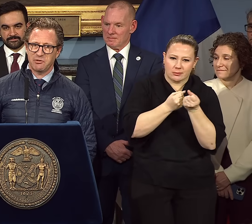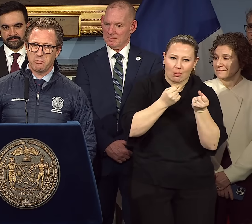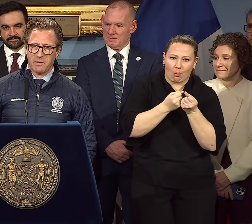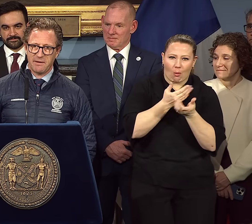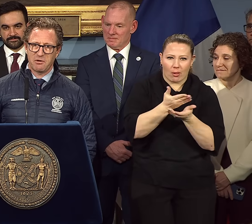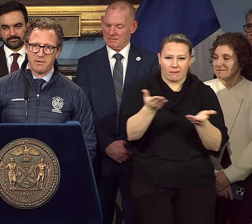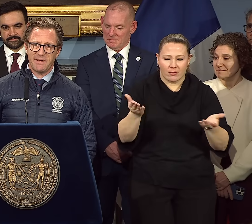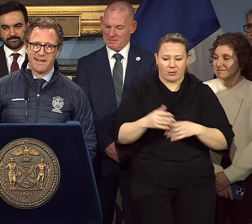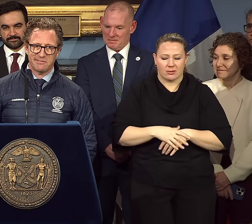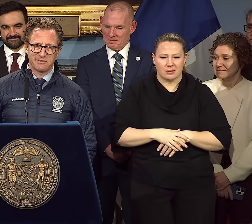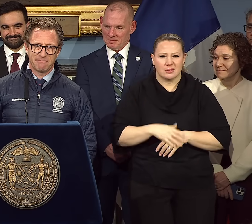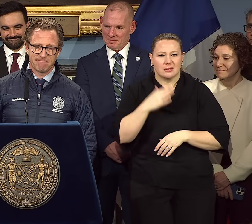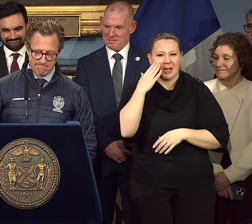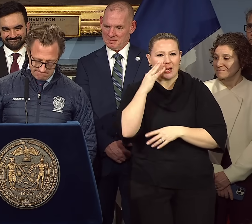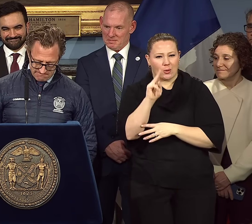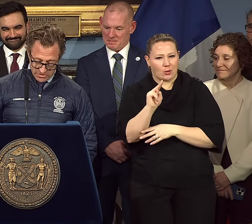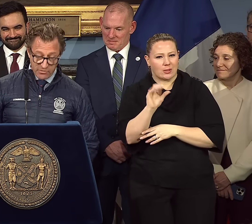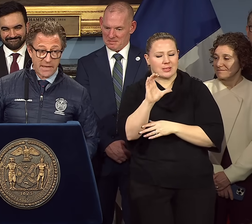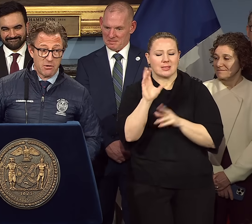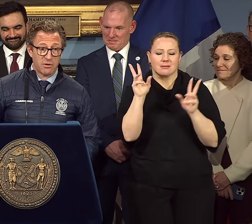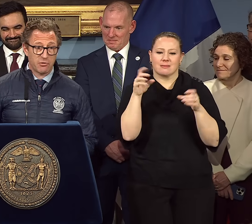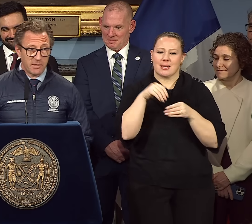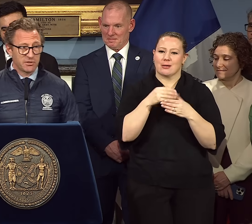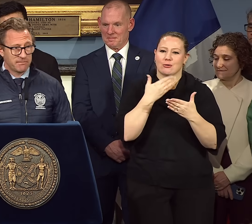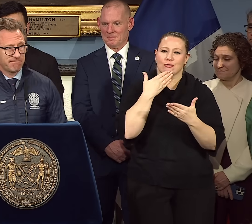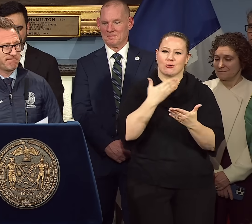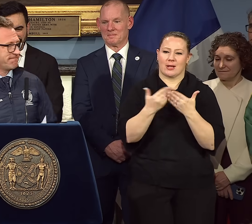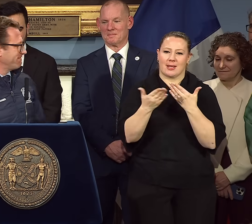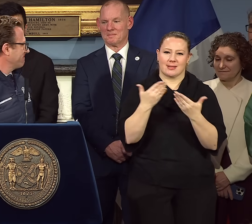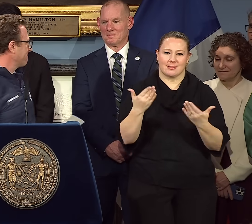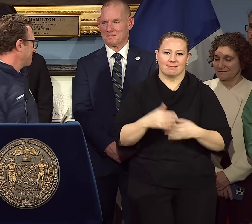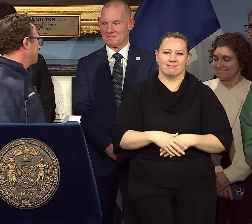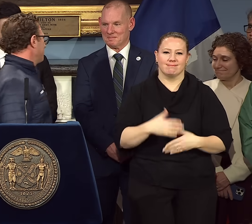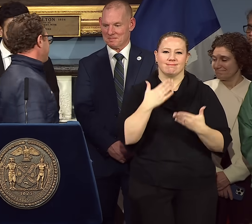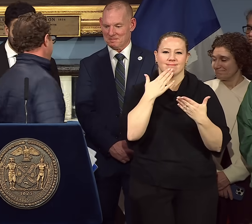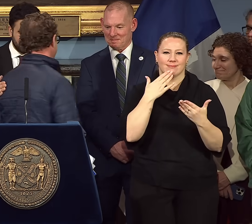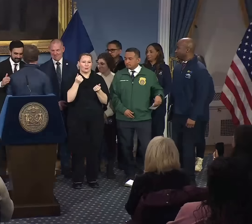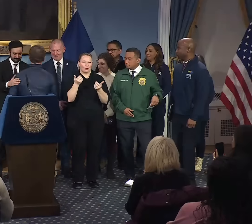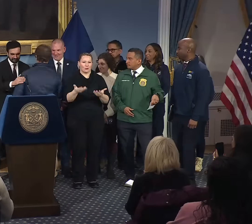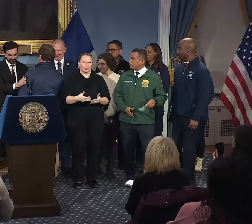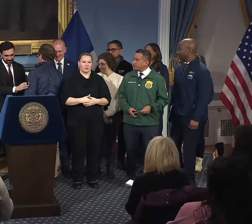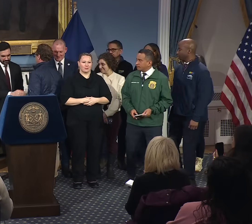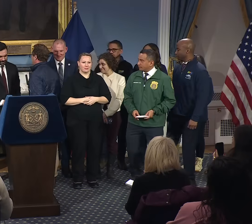city is in great, great hands. So thank you all so much.